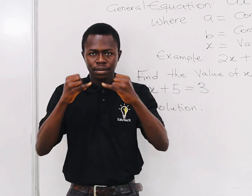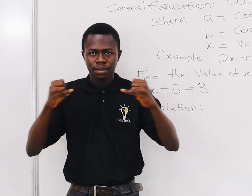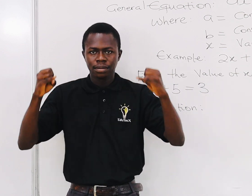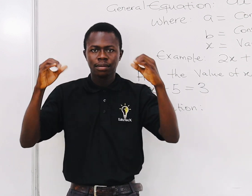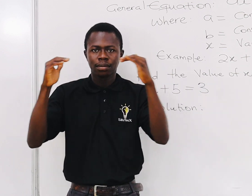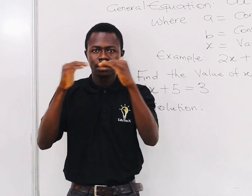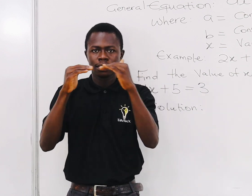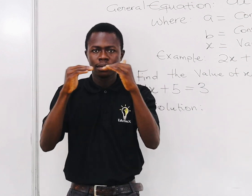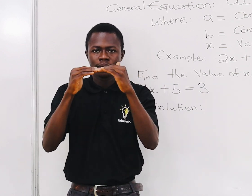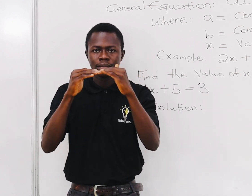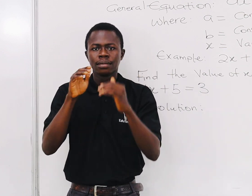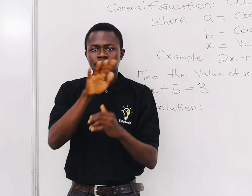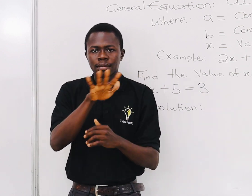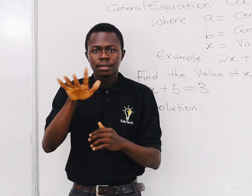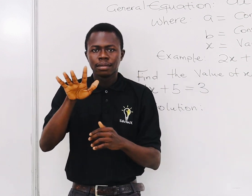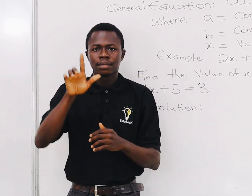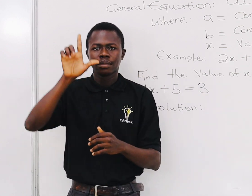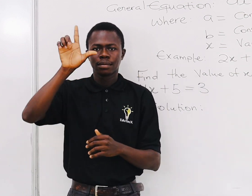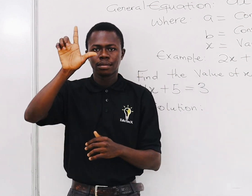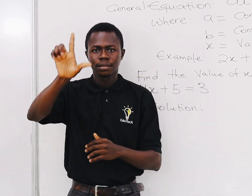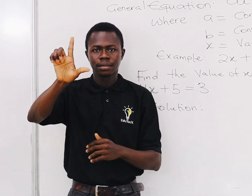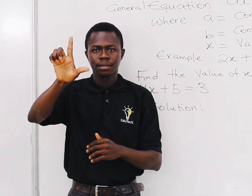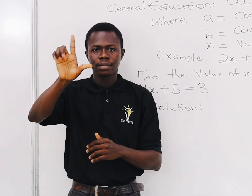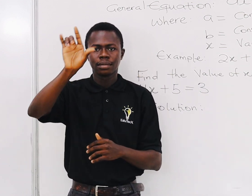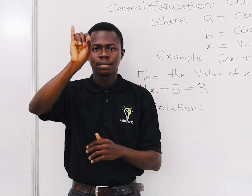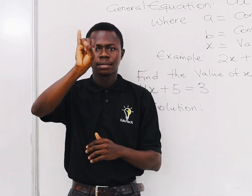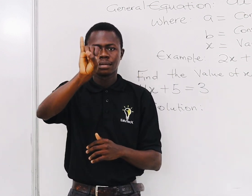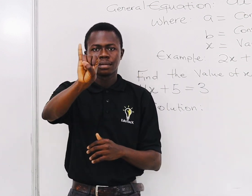about linear equations. Linear equations is spelled